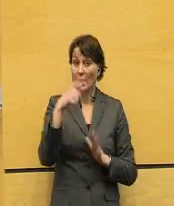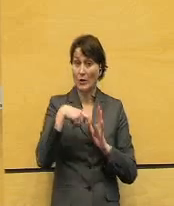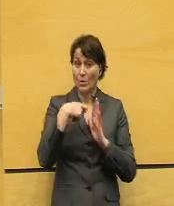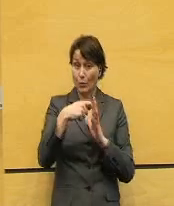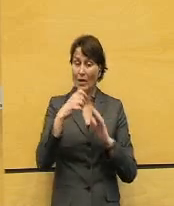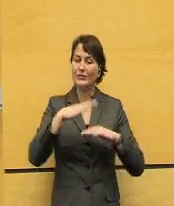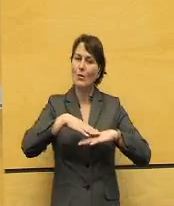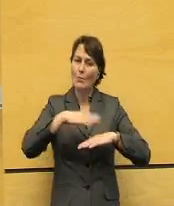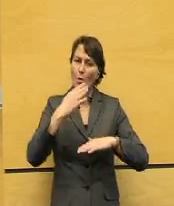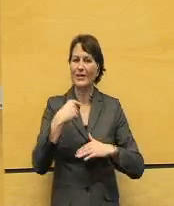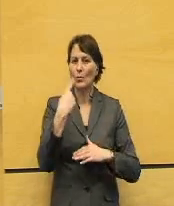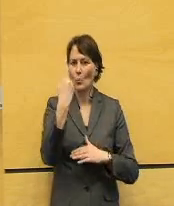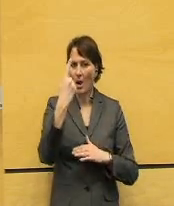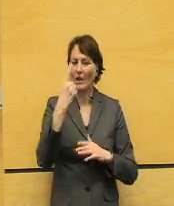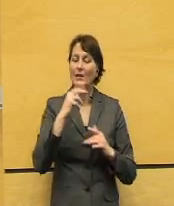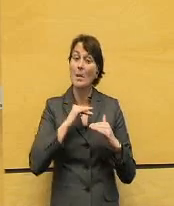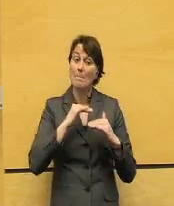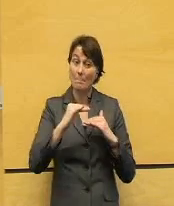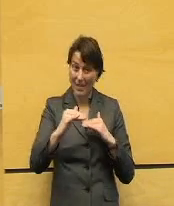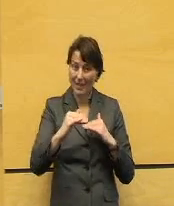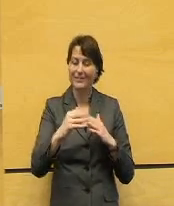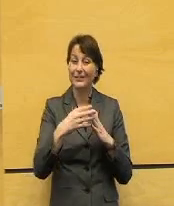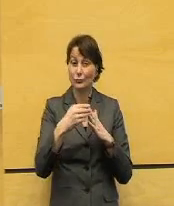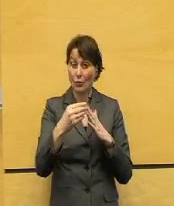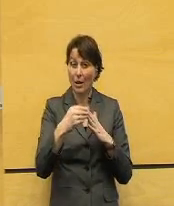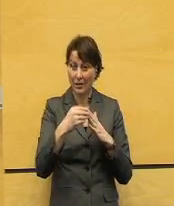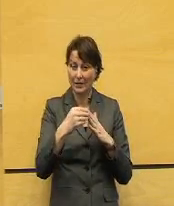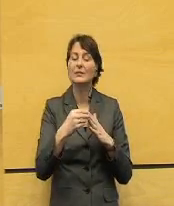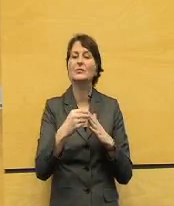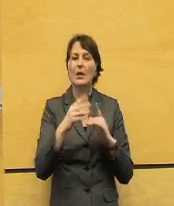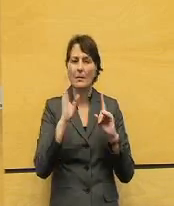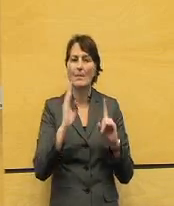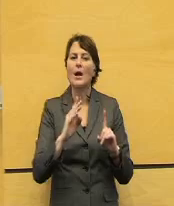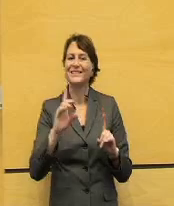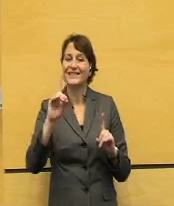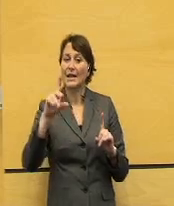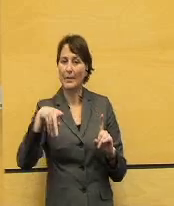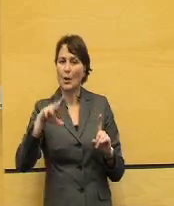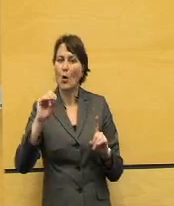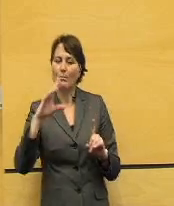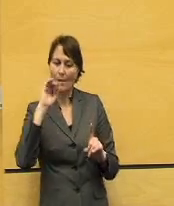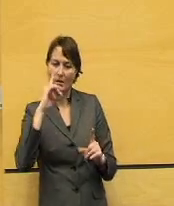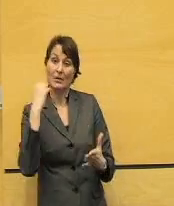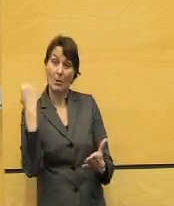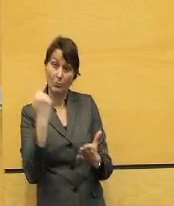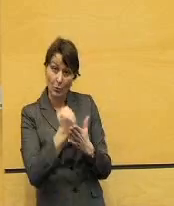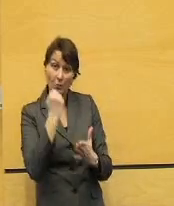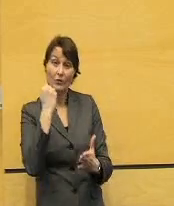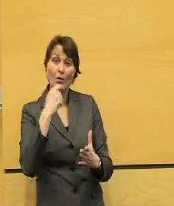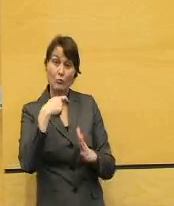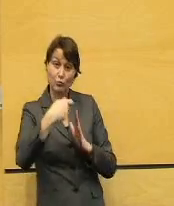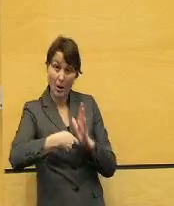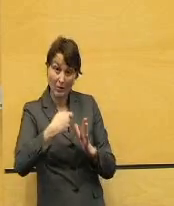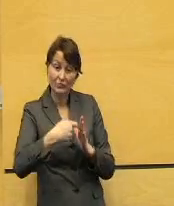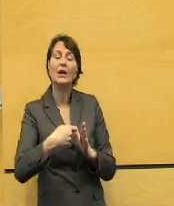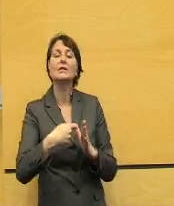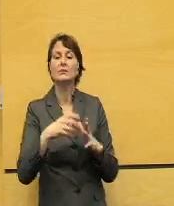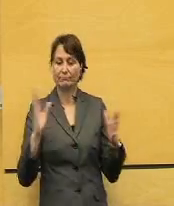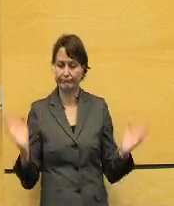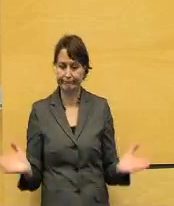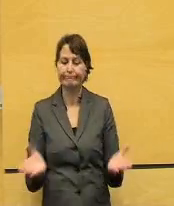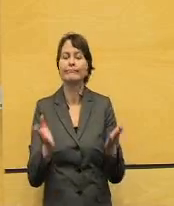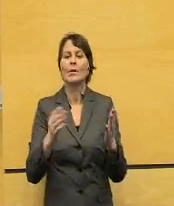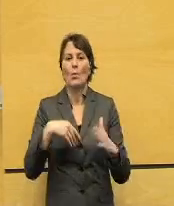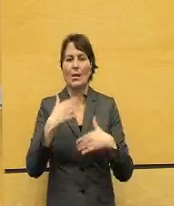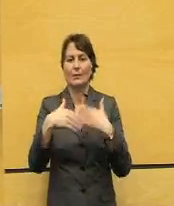approval from the National Committee on Empowerment of Persons with Disability. And the person with disability at